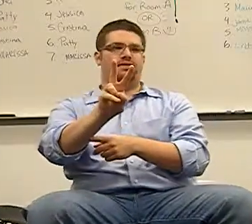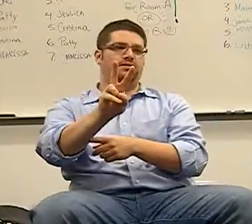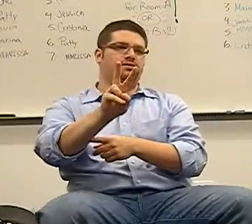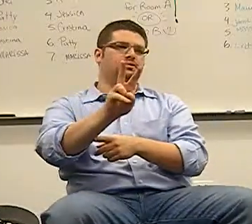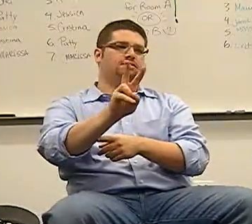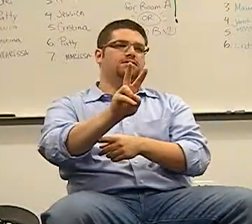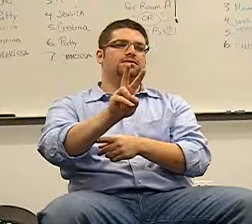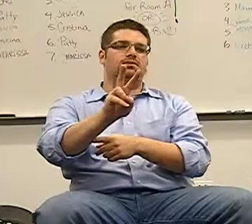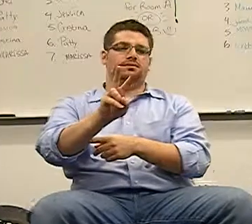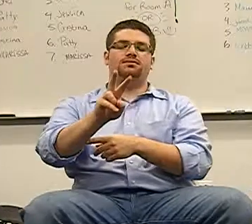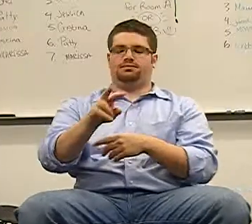Tel Aviv.